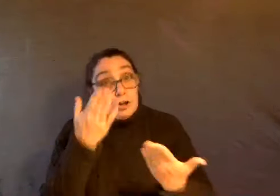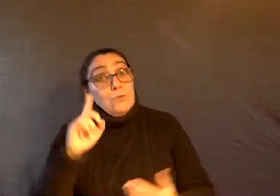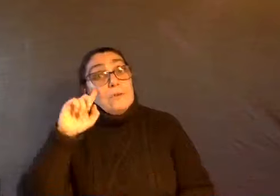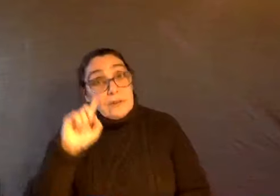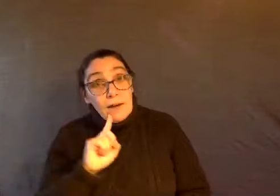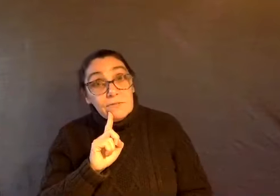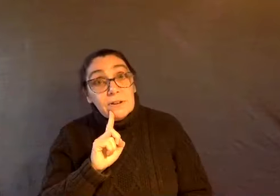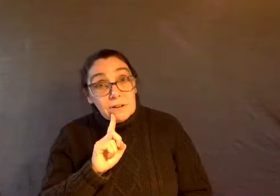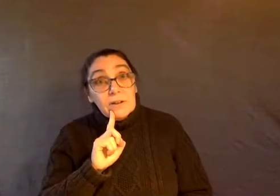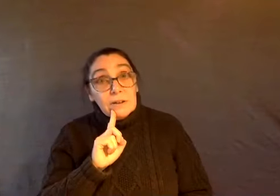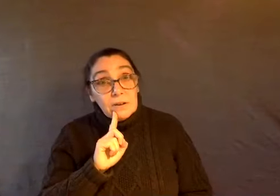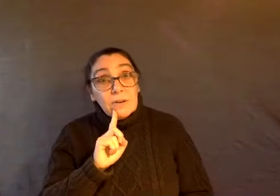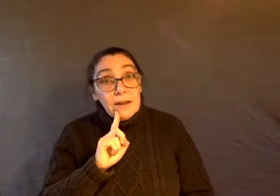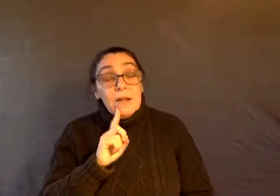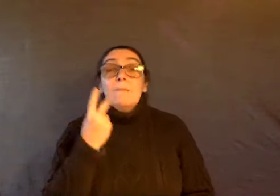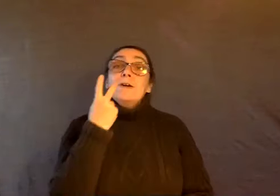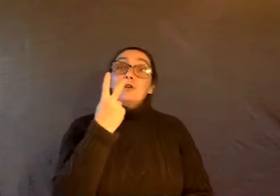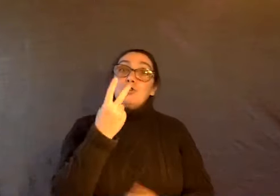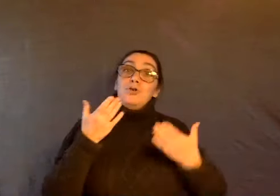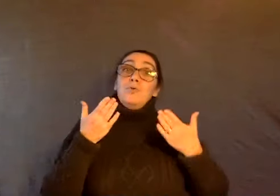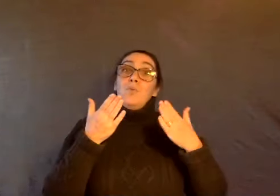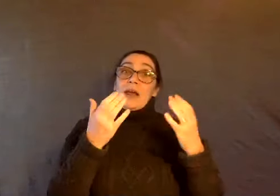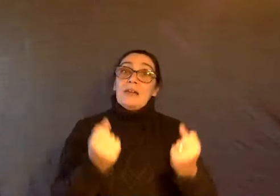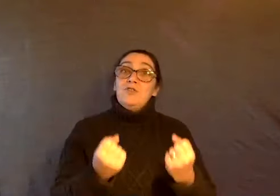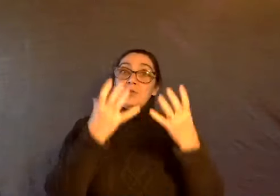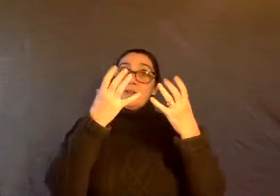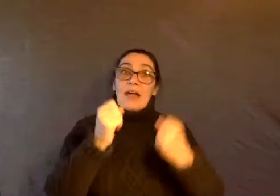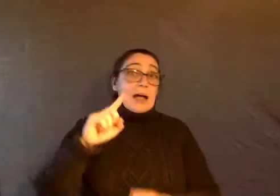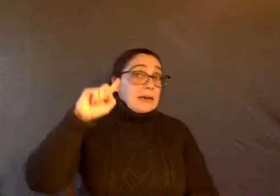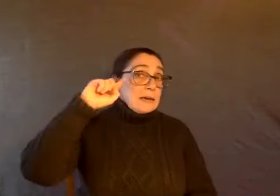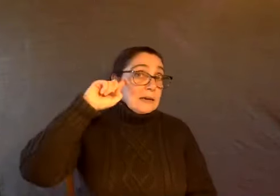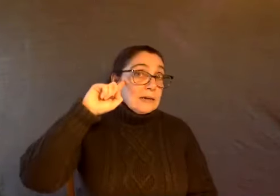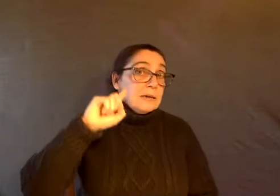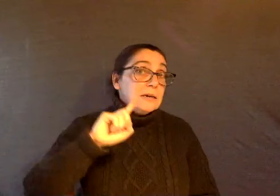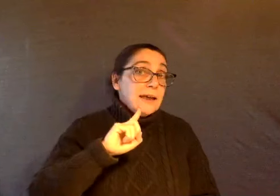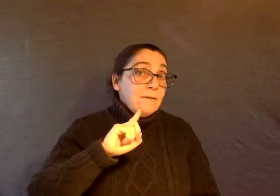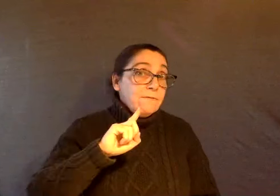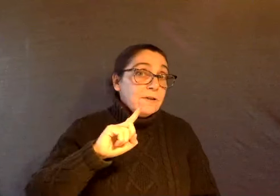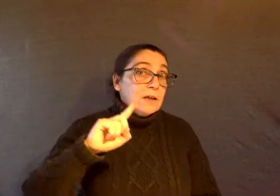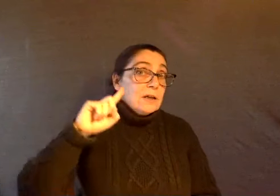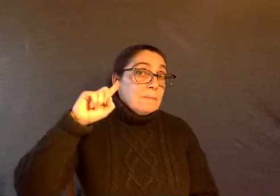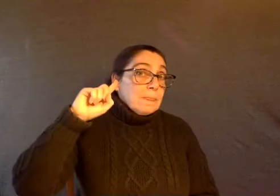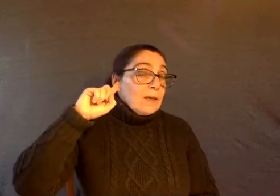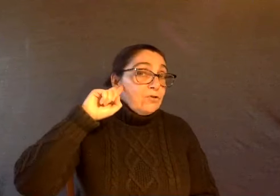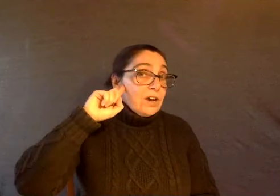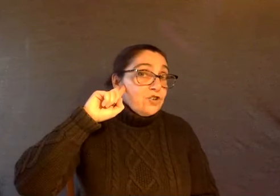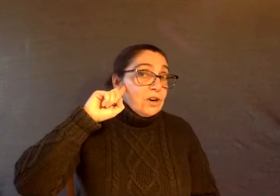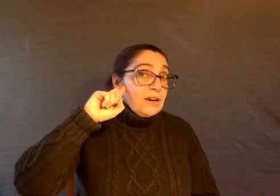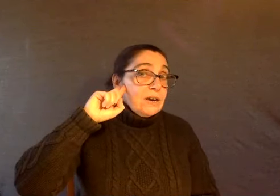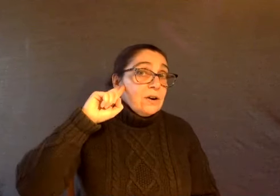you deaf? Okay, there are two ways to sign deaf. You touch your ear